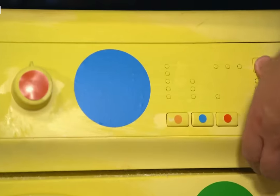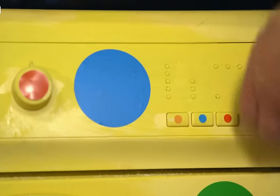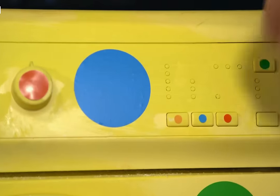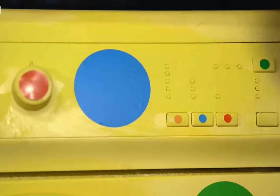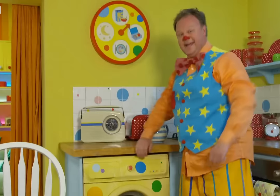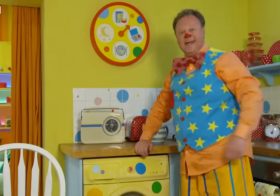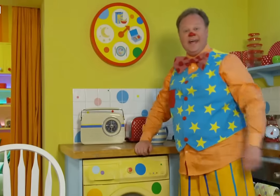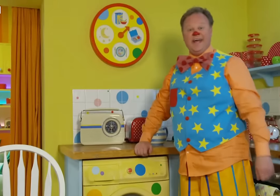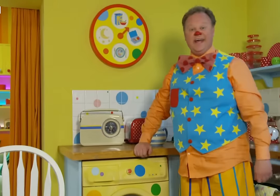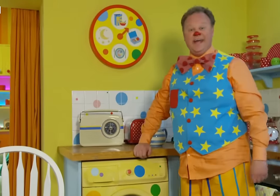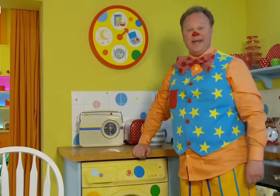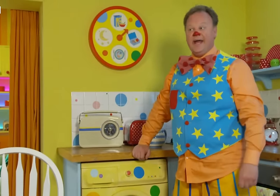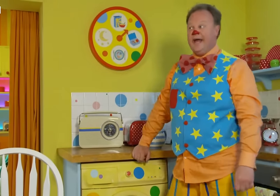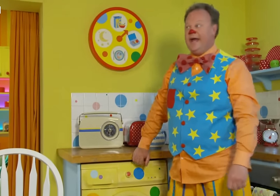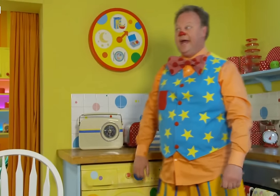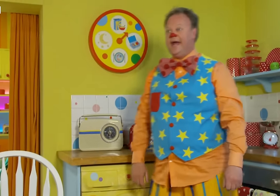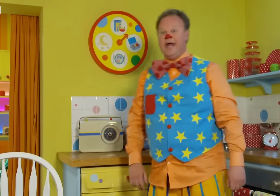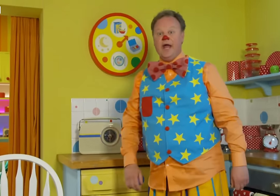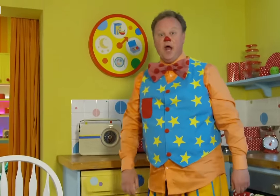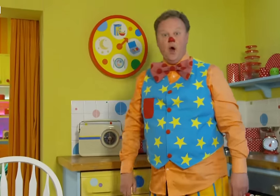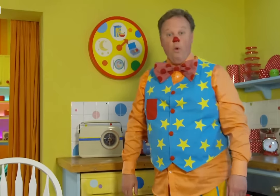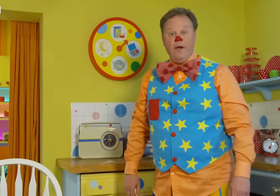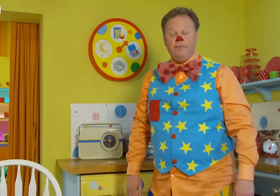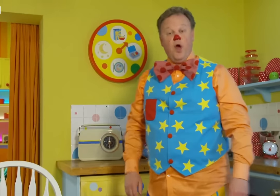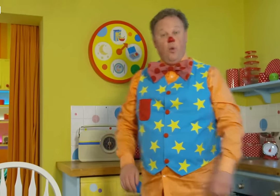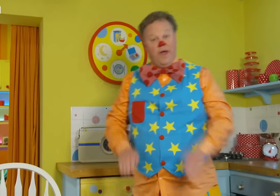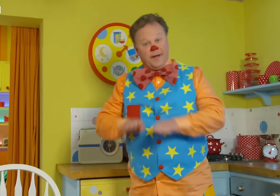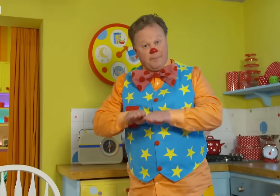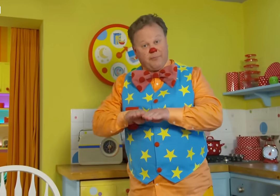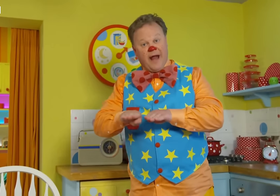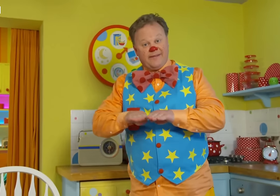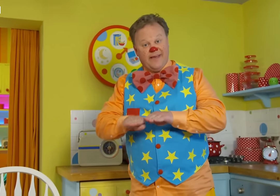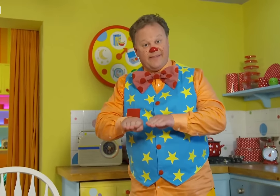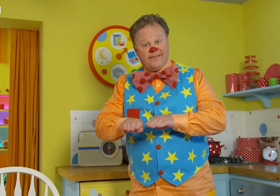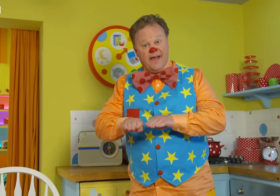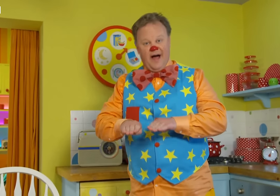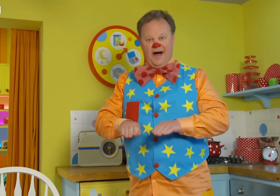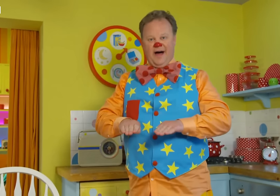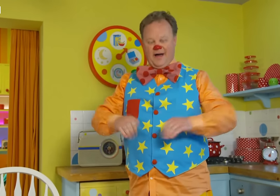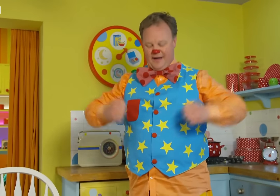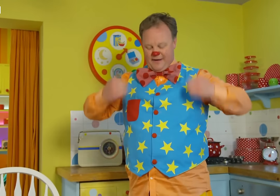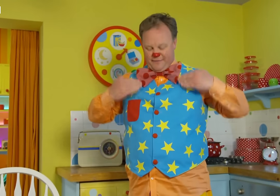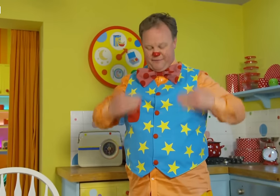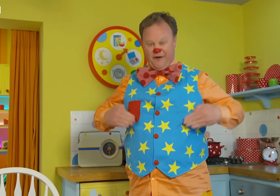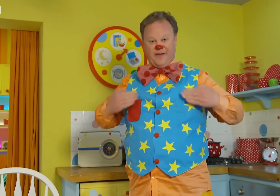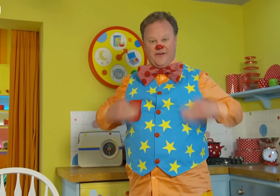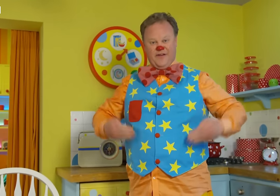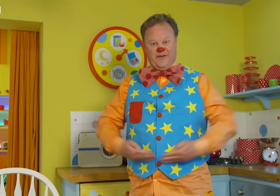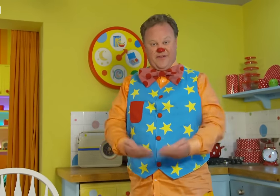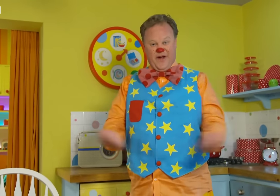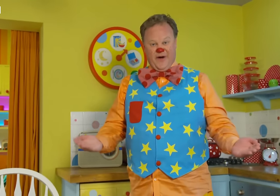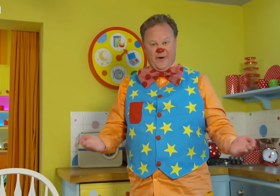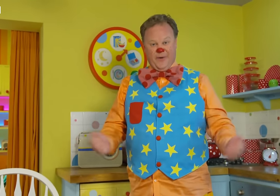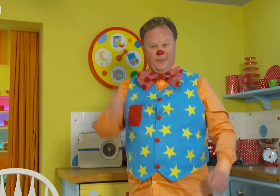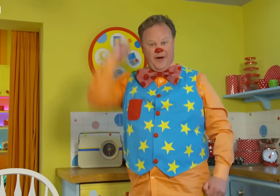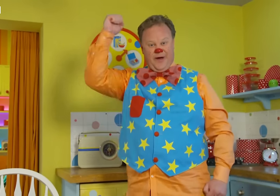What shall we do while we're waiting? Well, we can practice a fashion show.